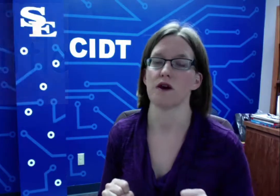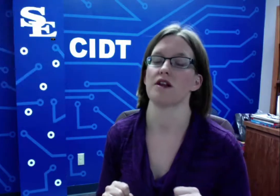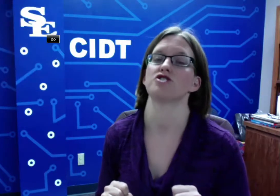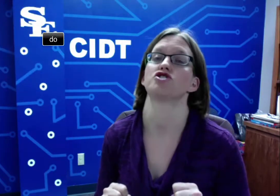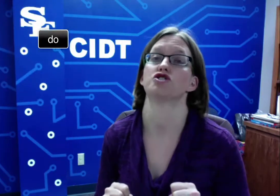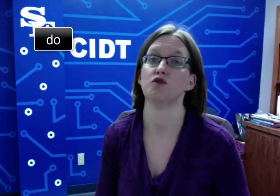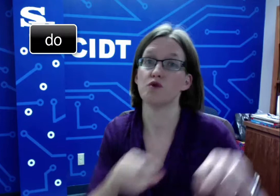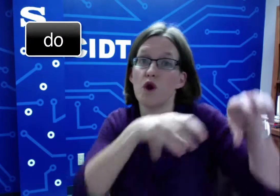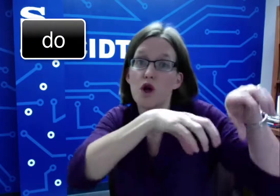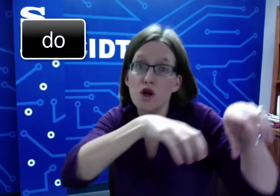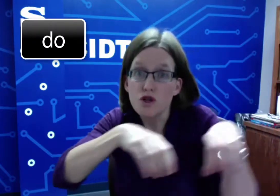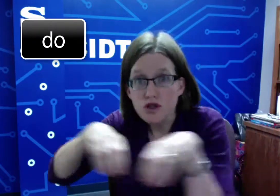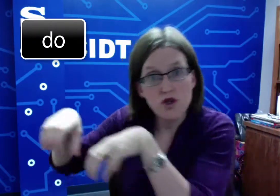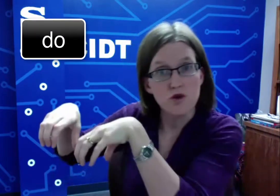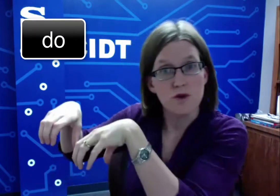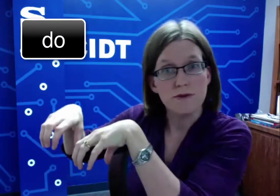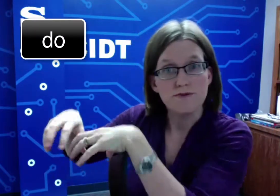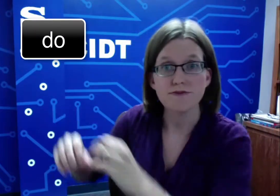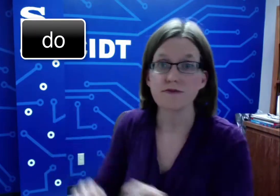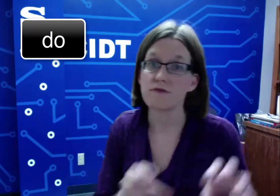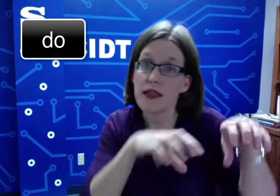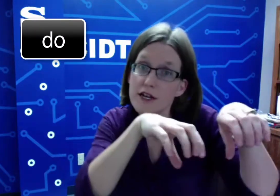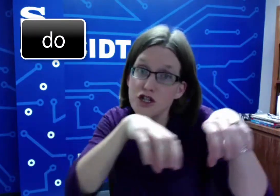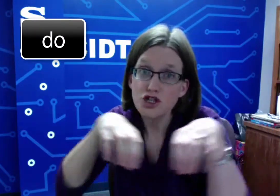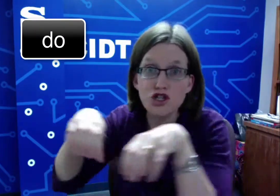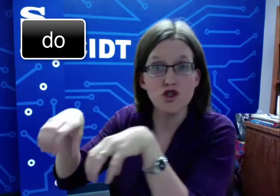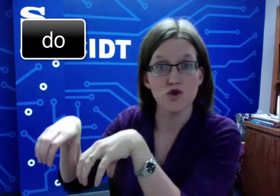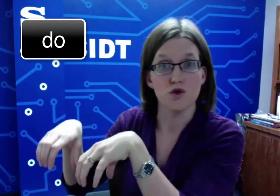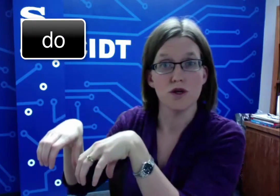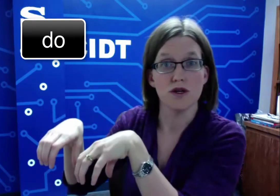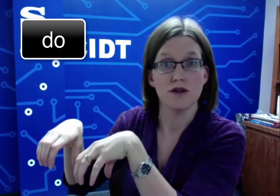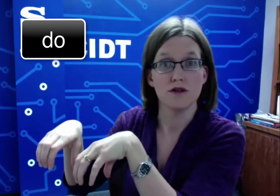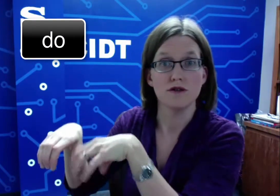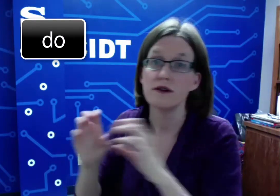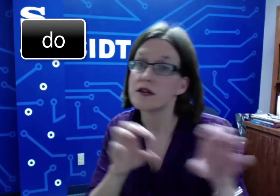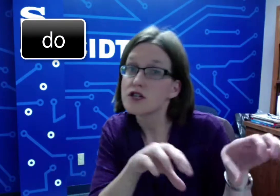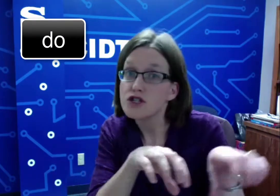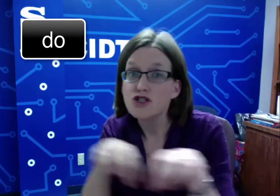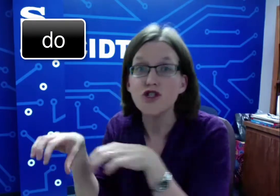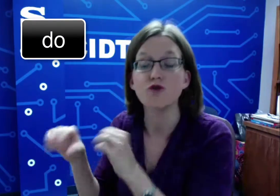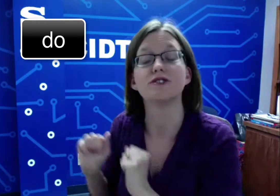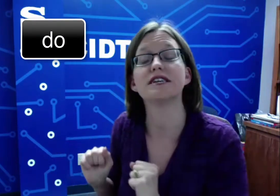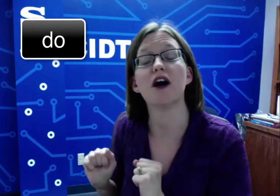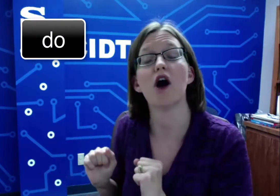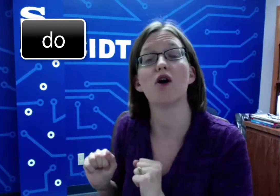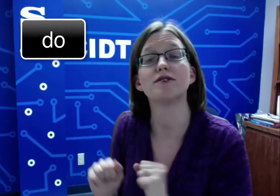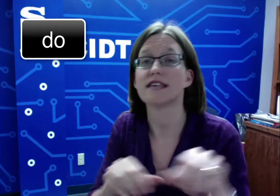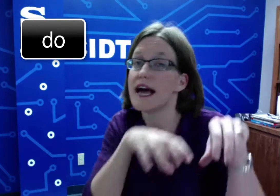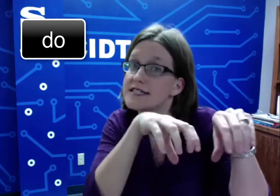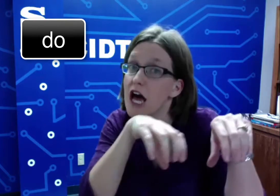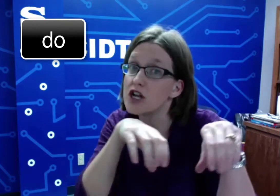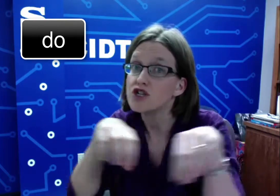word is do. Do. Do. Do. D-O says